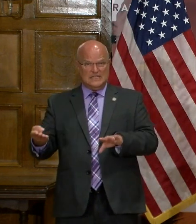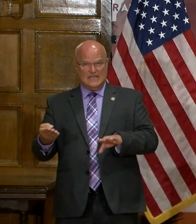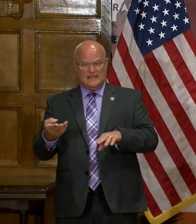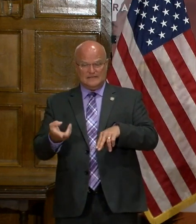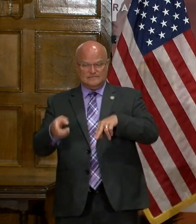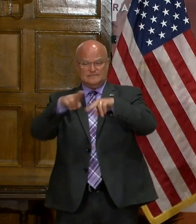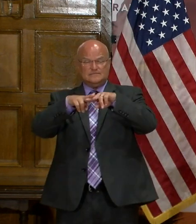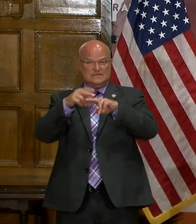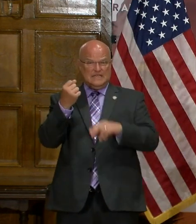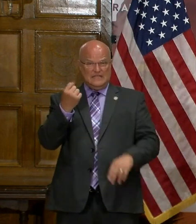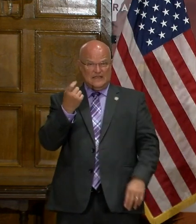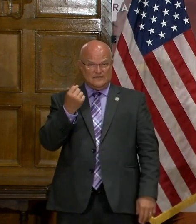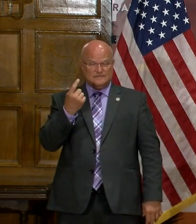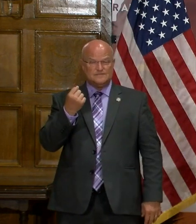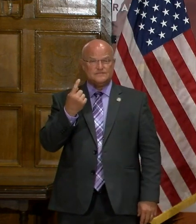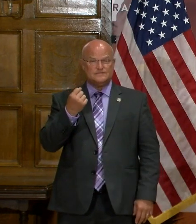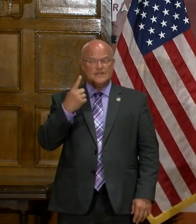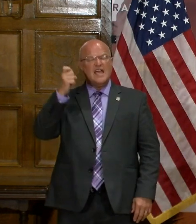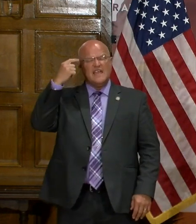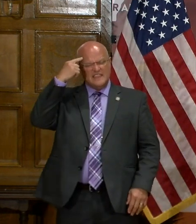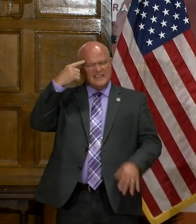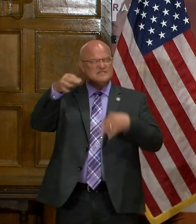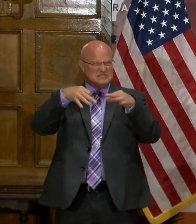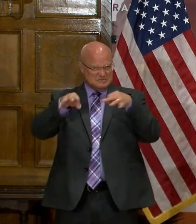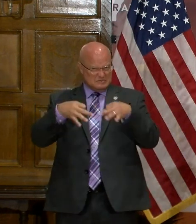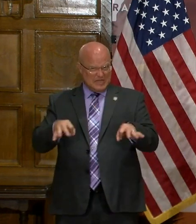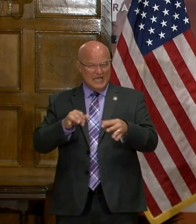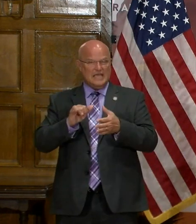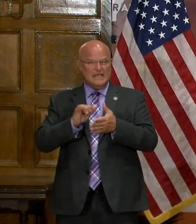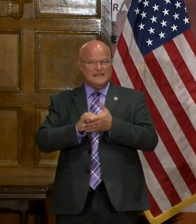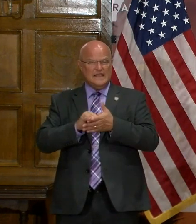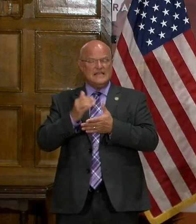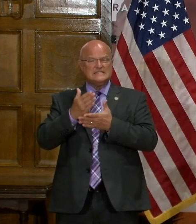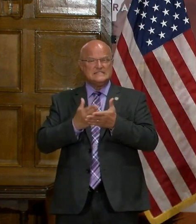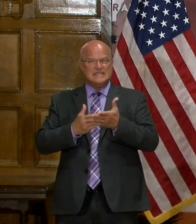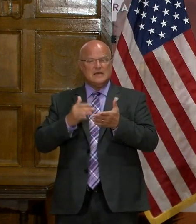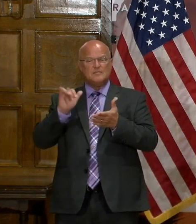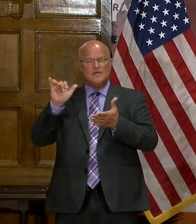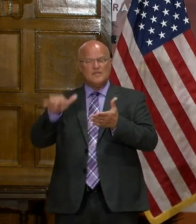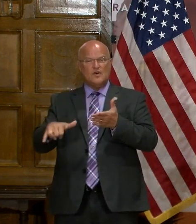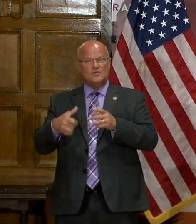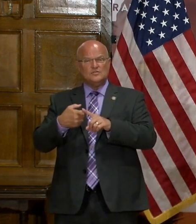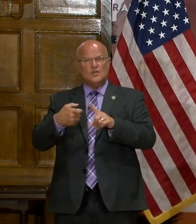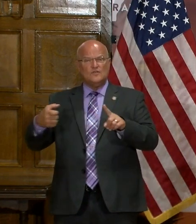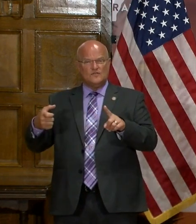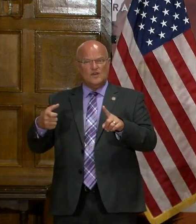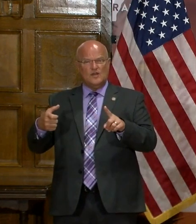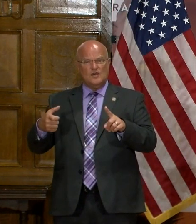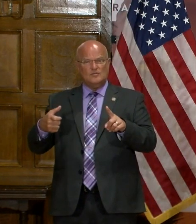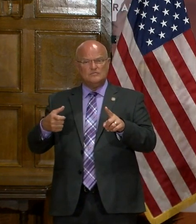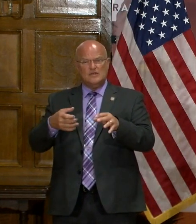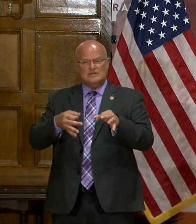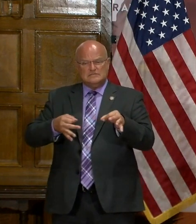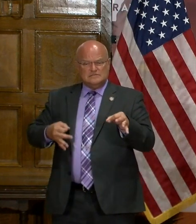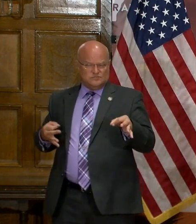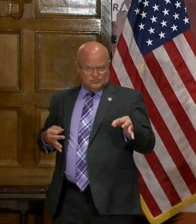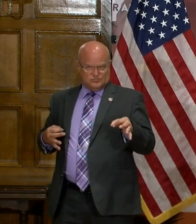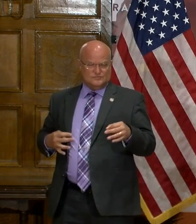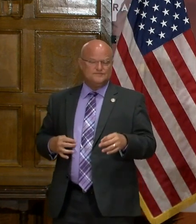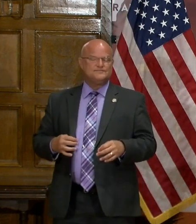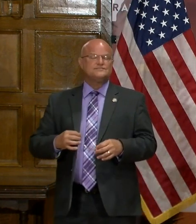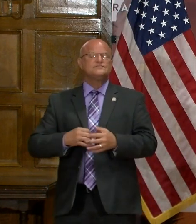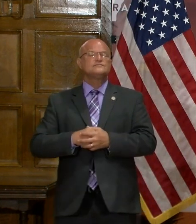That's 11 more than were yesterday, and the governor has already explained that several of these are from more than 72 hours ago.